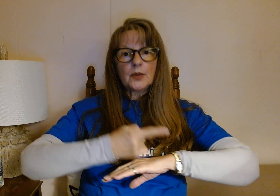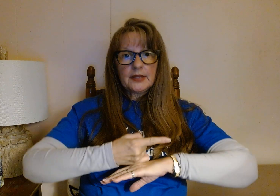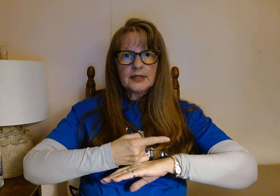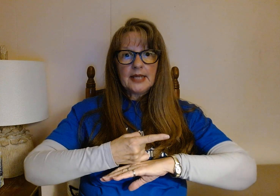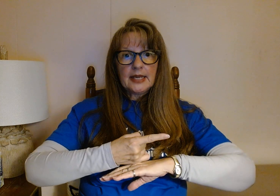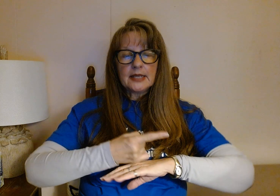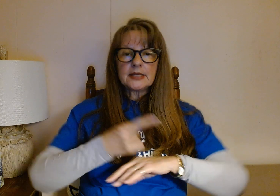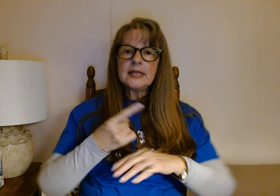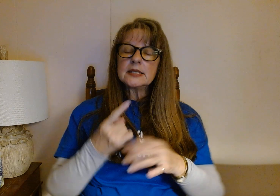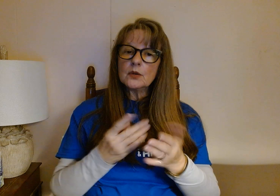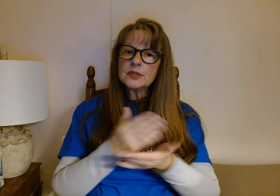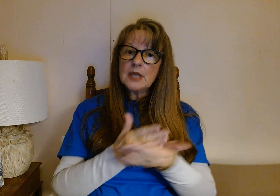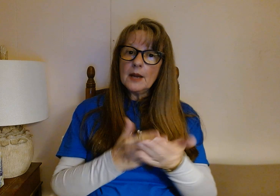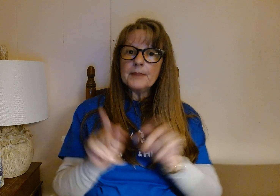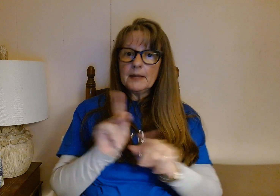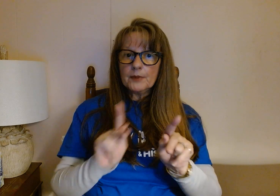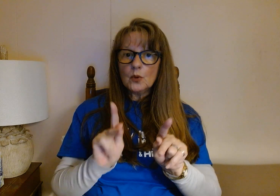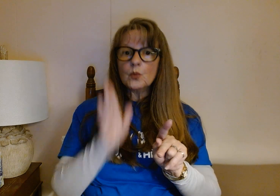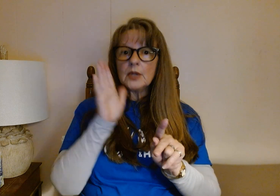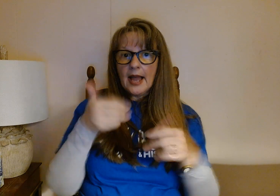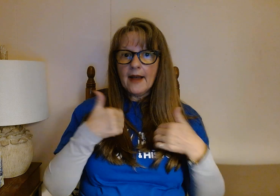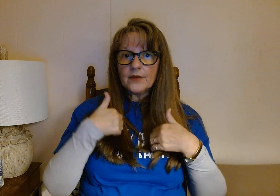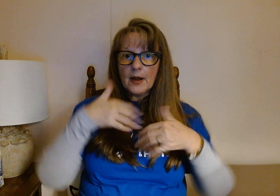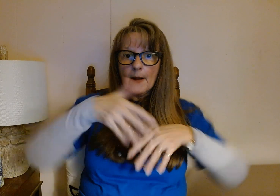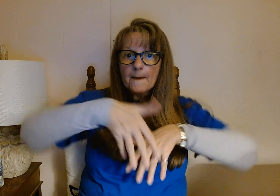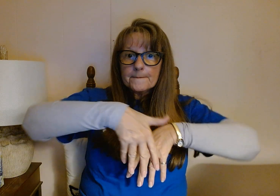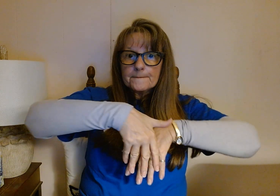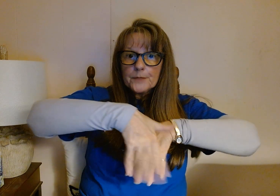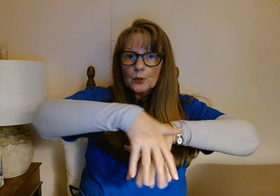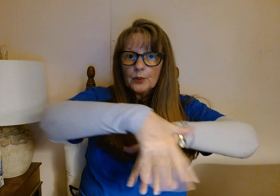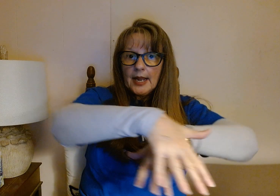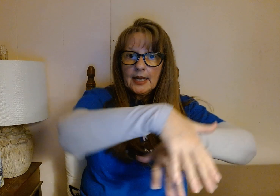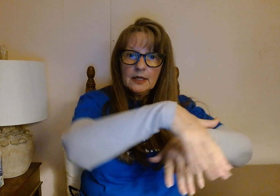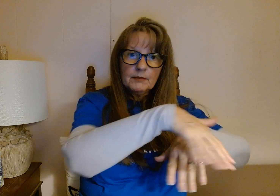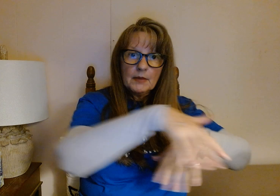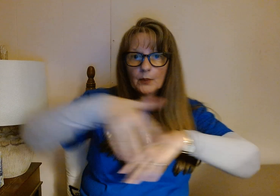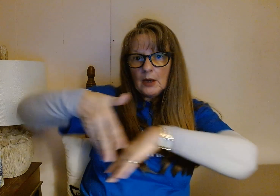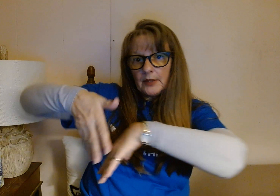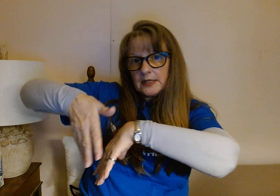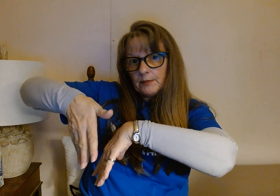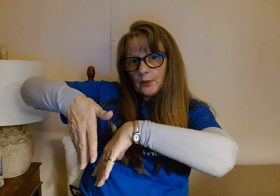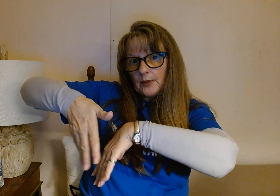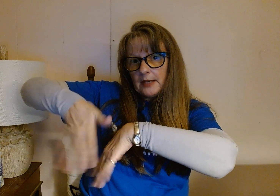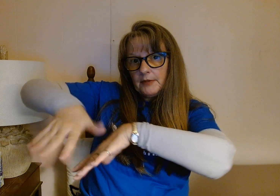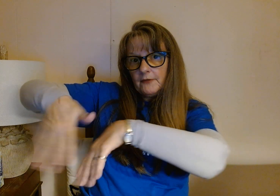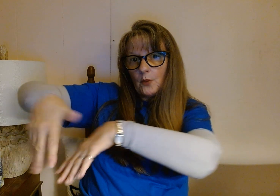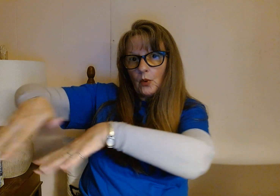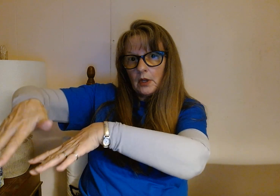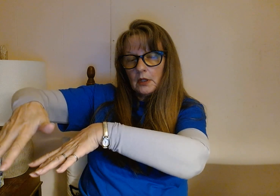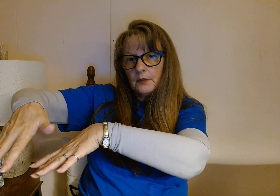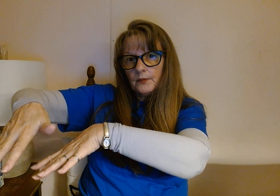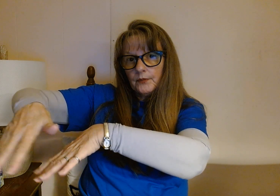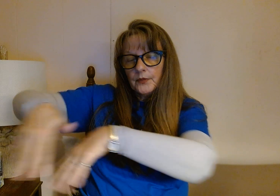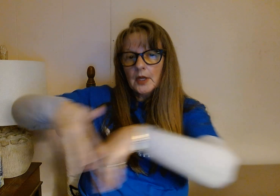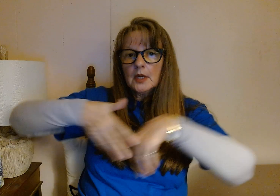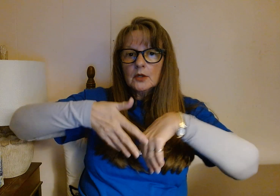the day is. And so some people will have a parade. Remember, we already did parade before. They